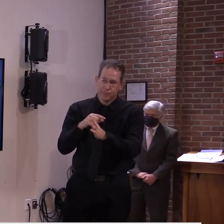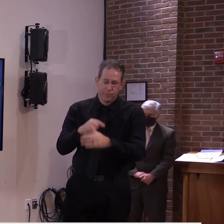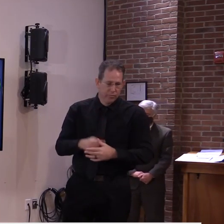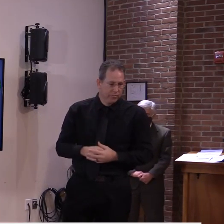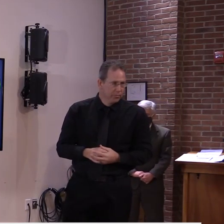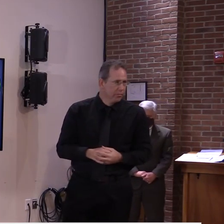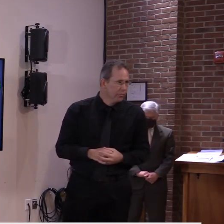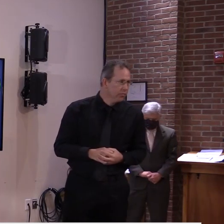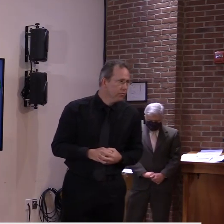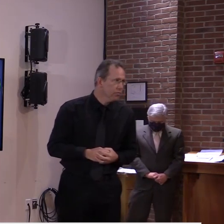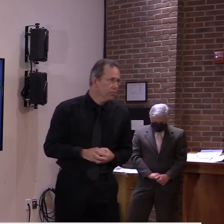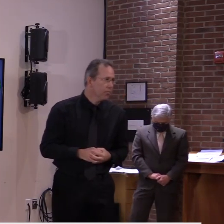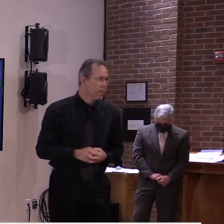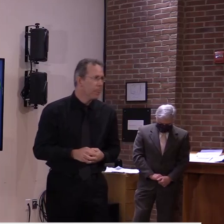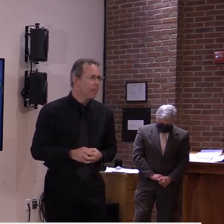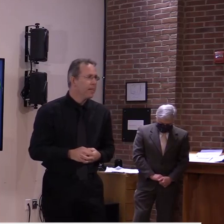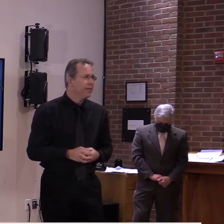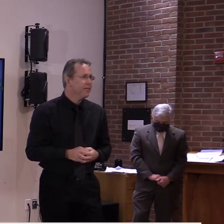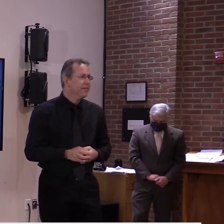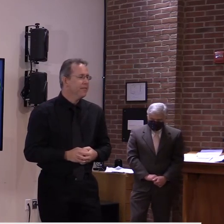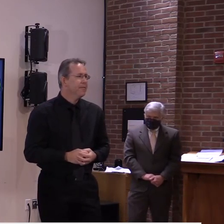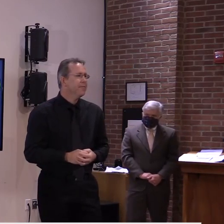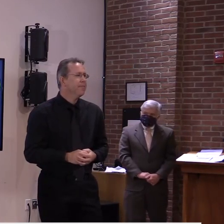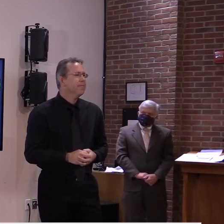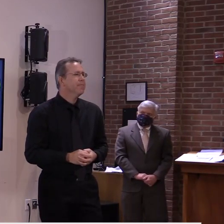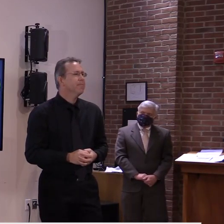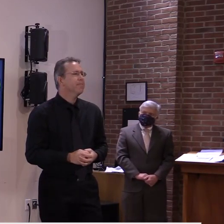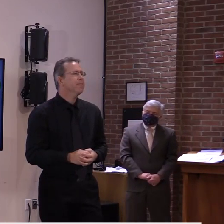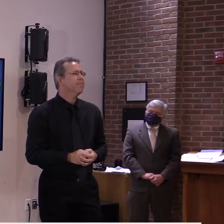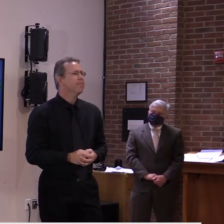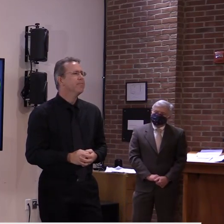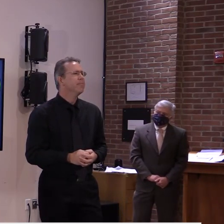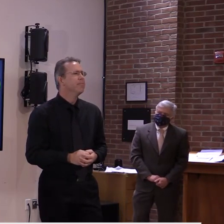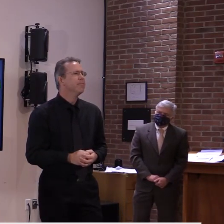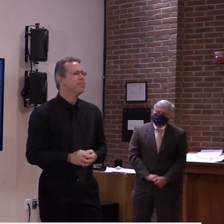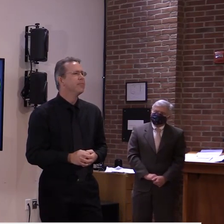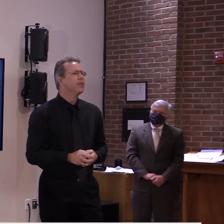every day in COVID-19 in this pandemic. Okay. And